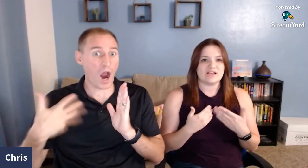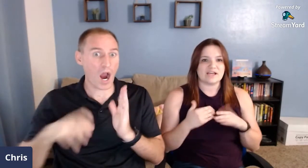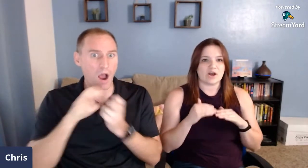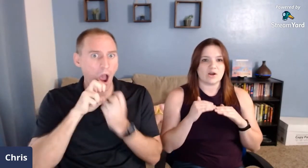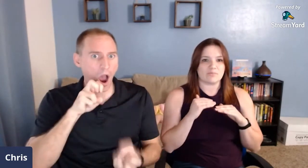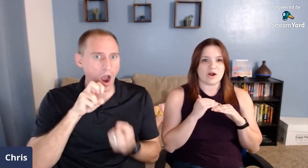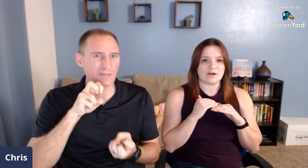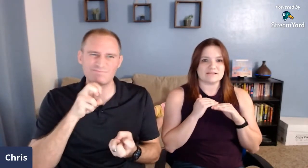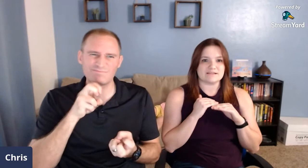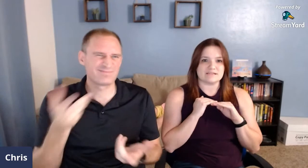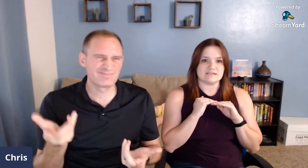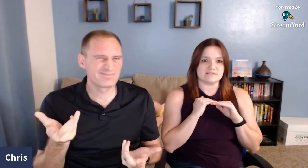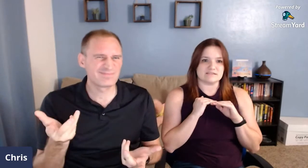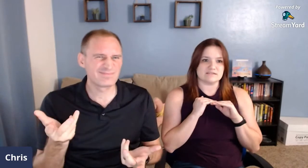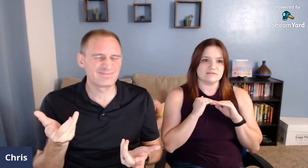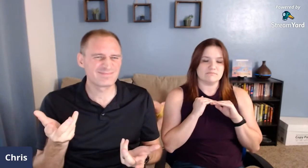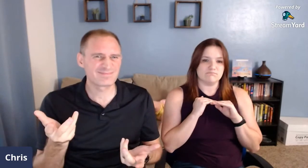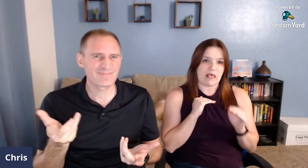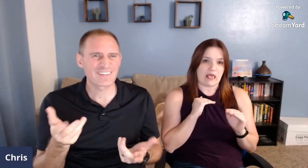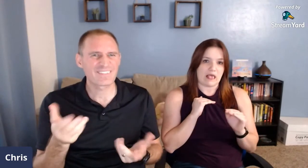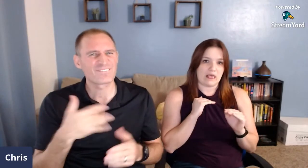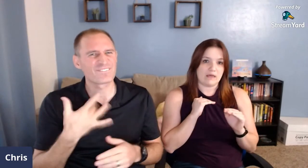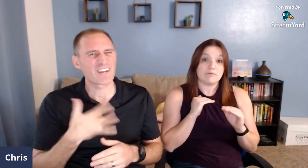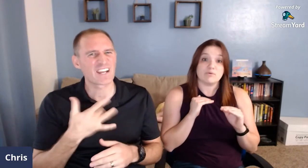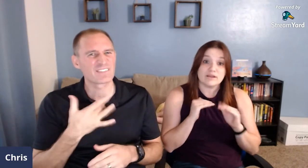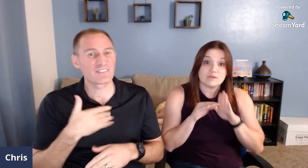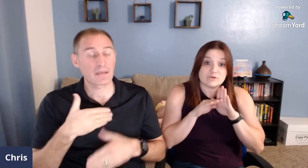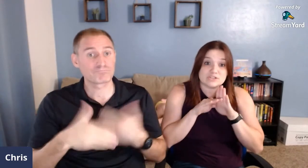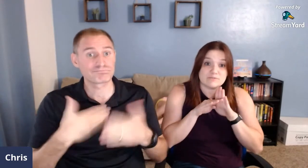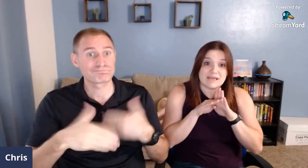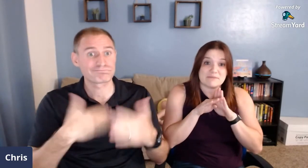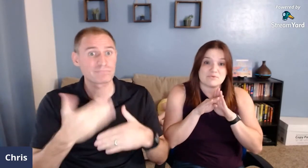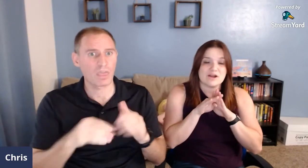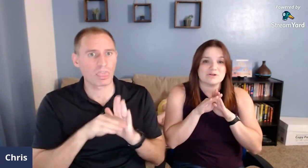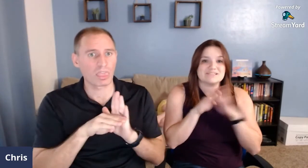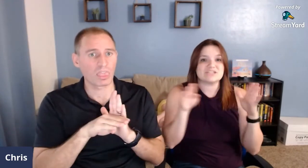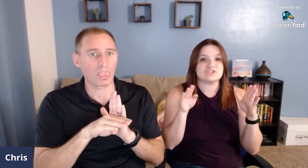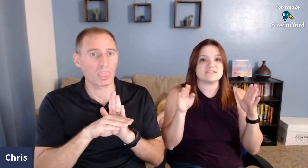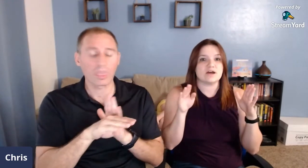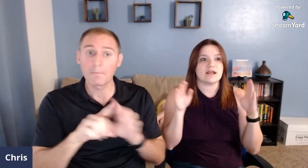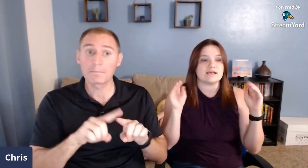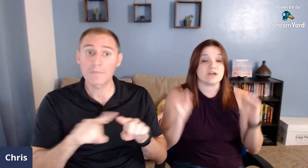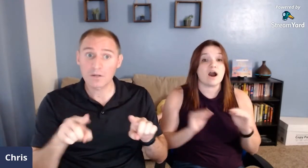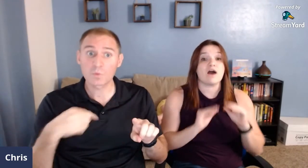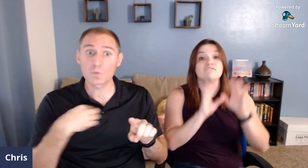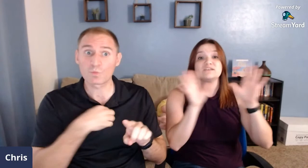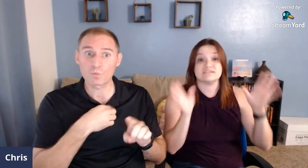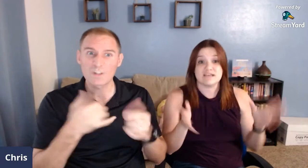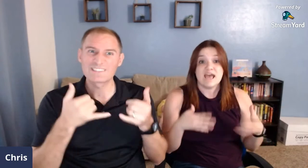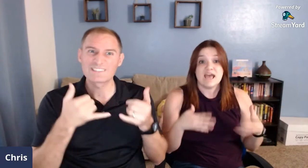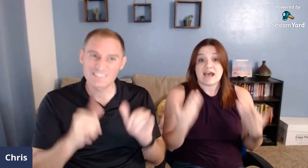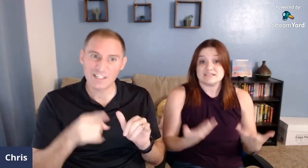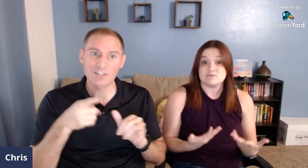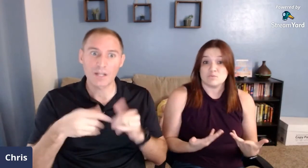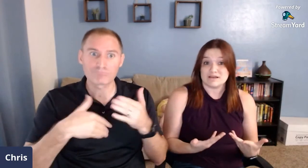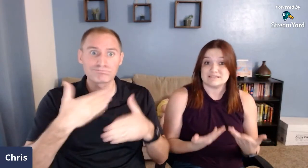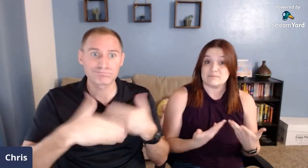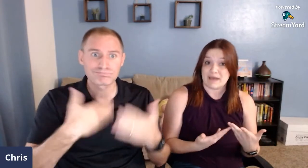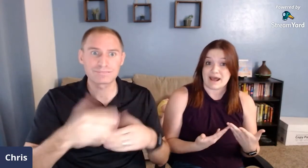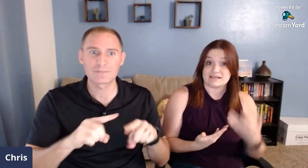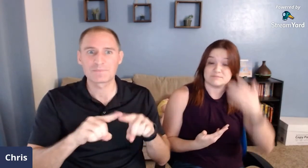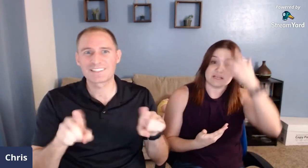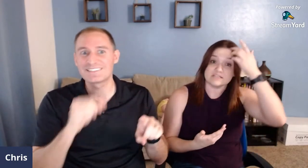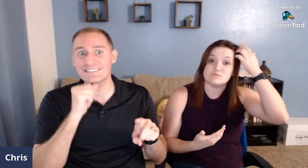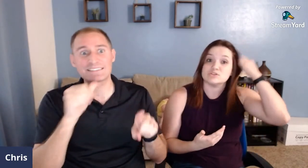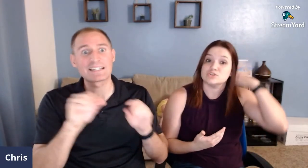we feel like our progress is blah. But really, we're still making progress. It's just not as obvious as it was